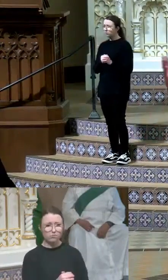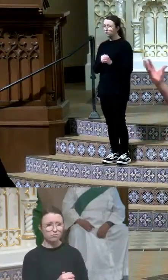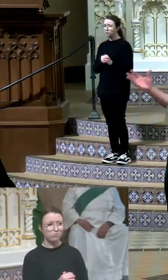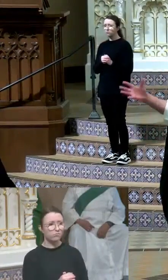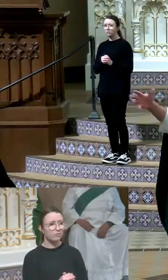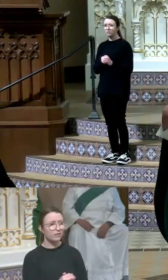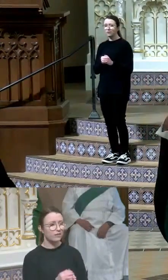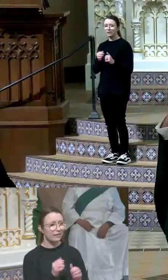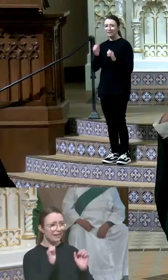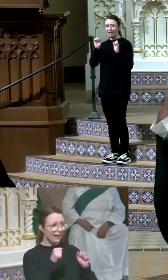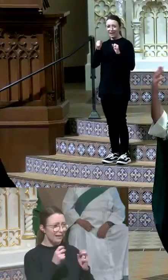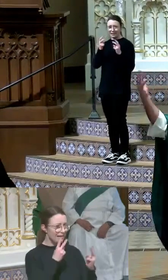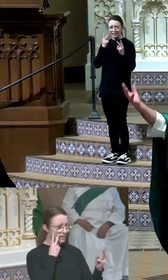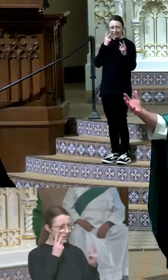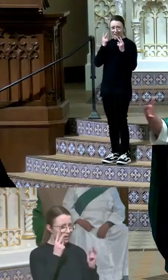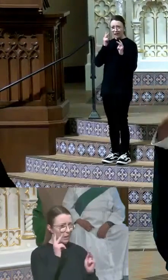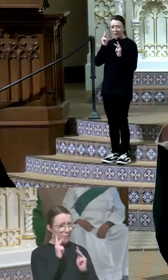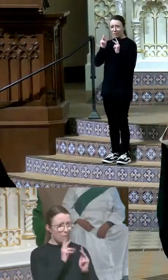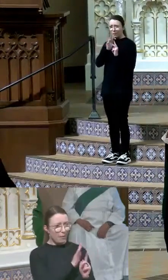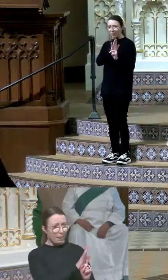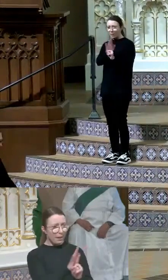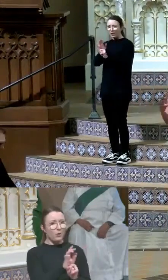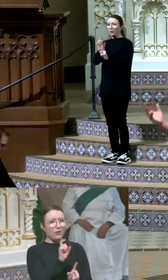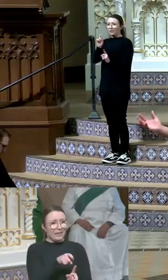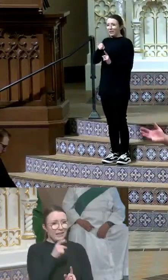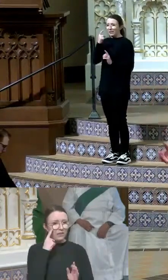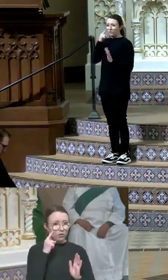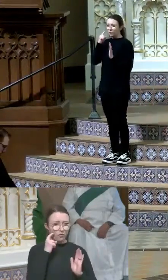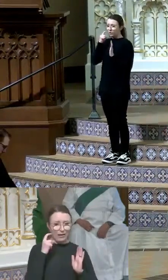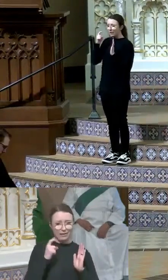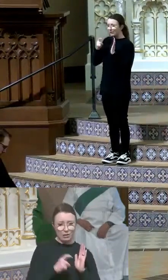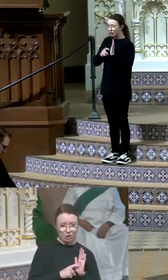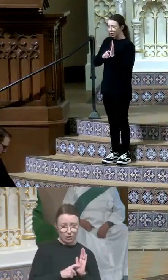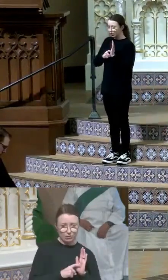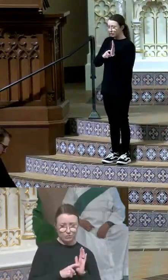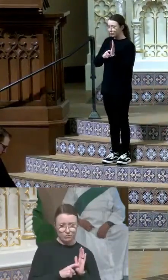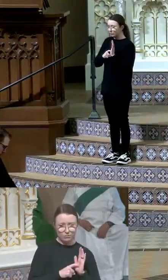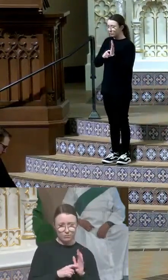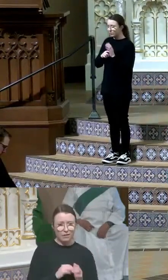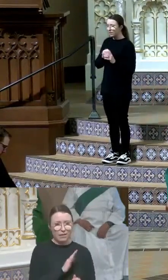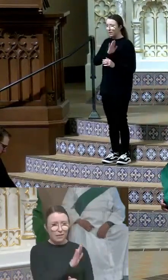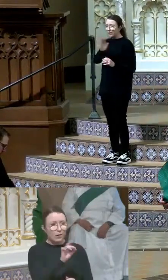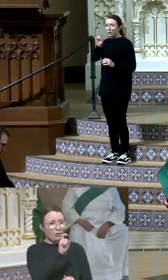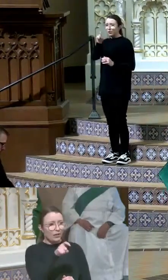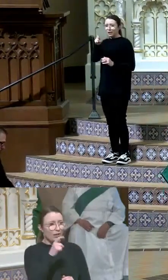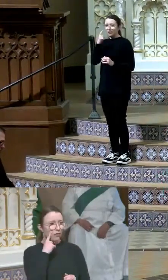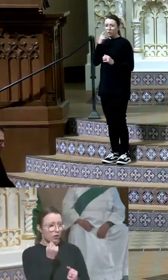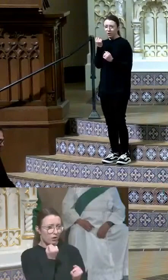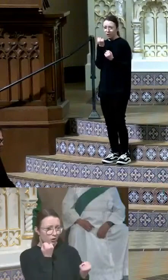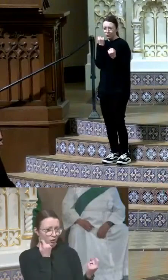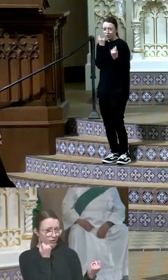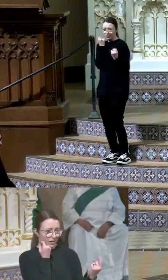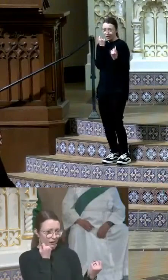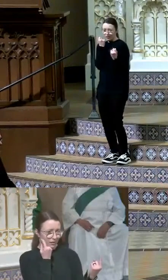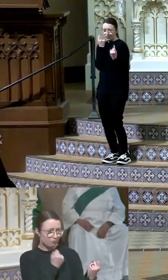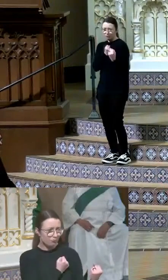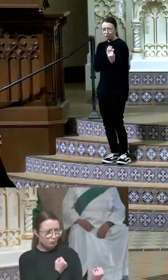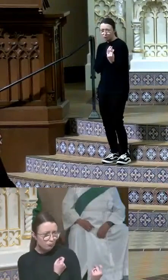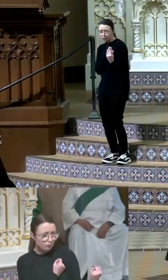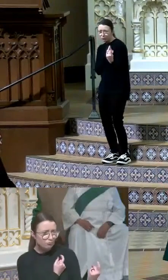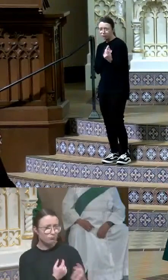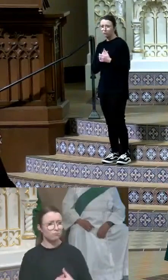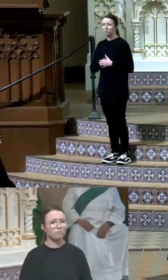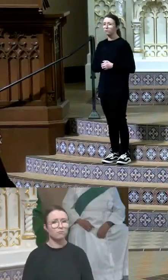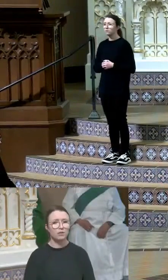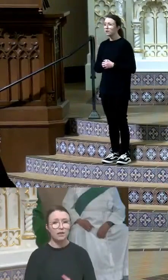a cacophony of voices that are vying for attention, trying to figure out how we are going